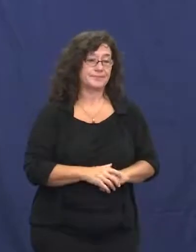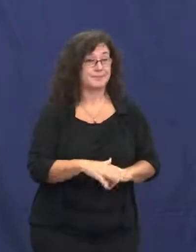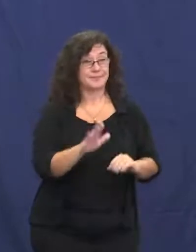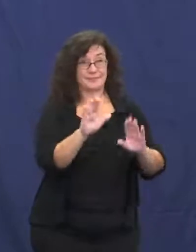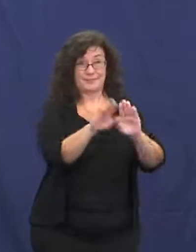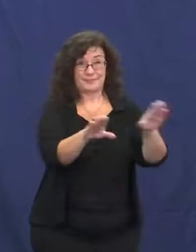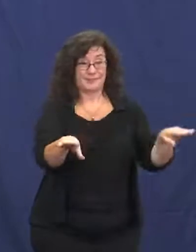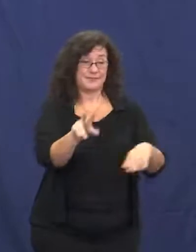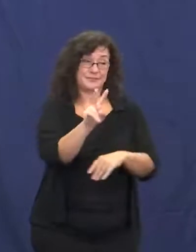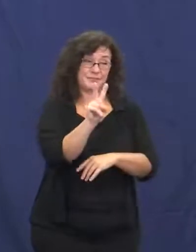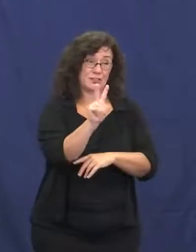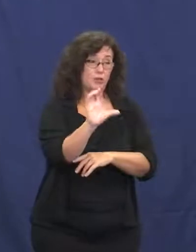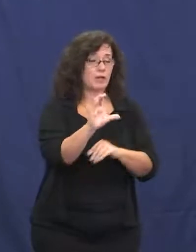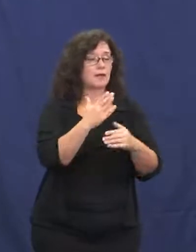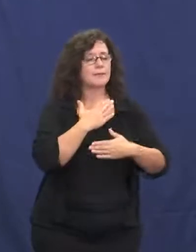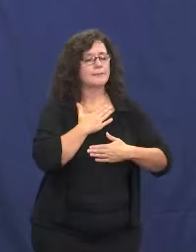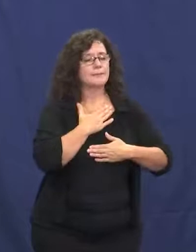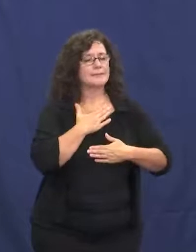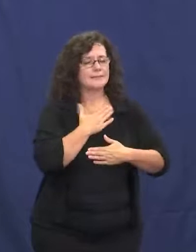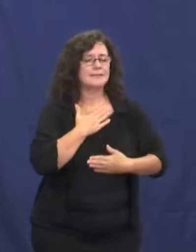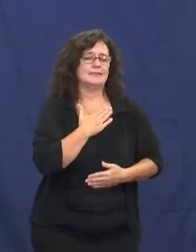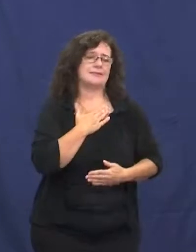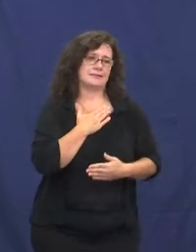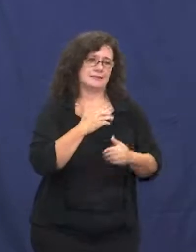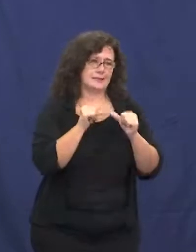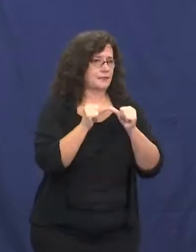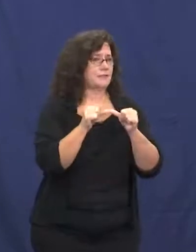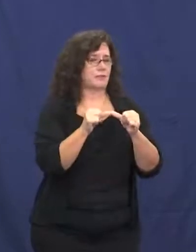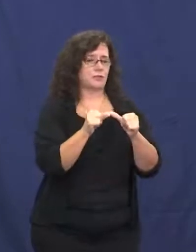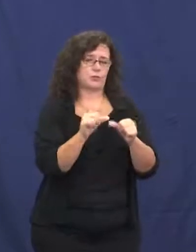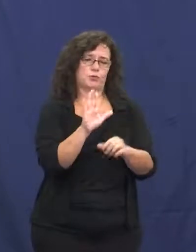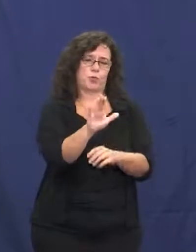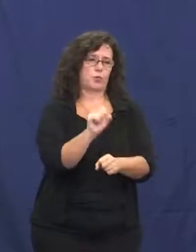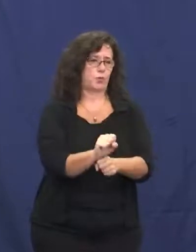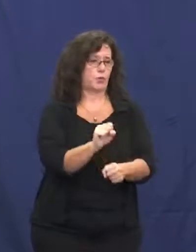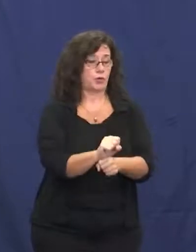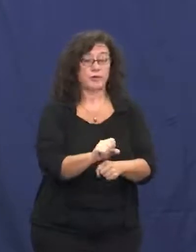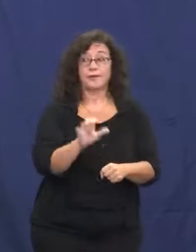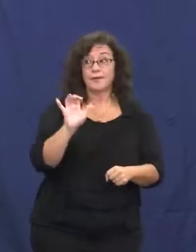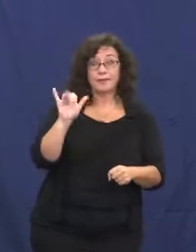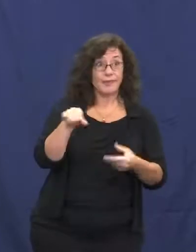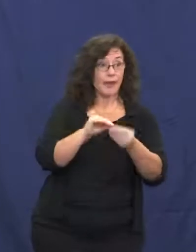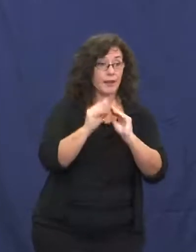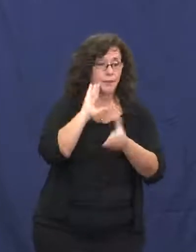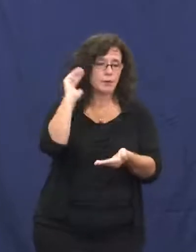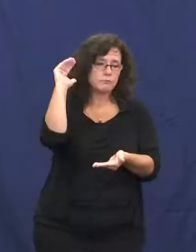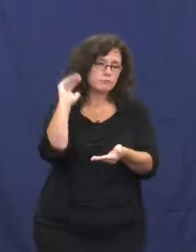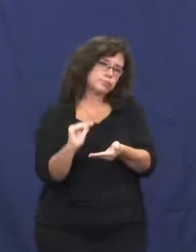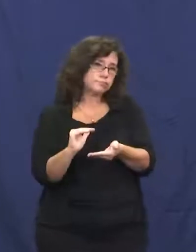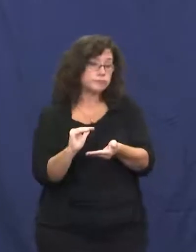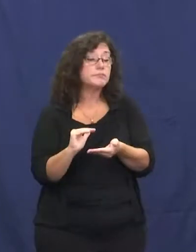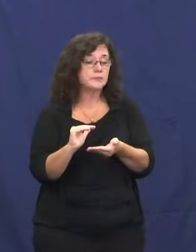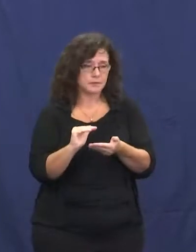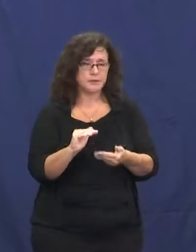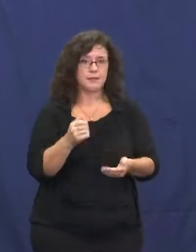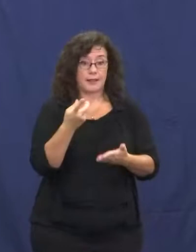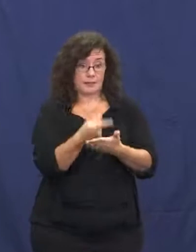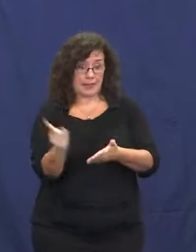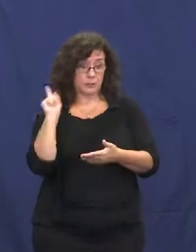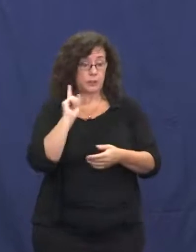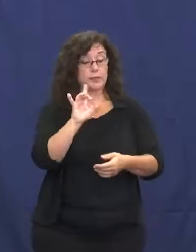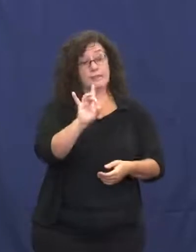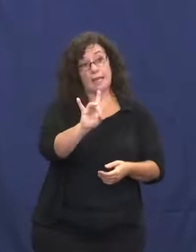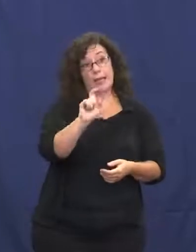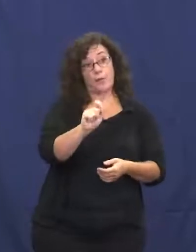to do all that you have been doing because it is making a difference. That is a drop from 8.4 that was the previous week. That